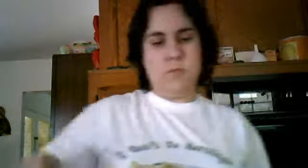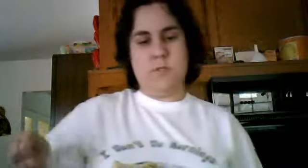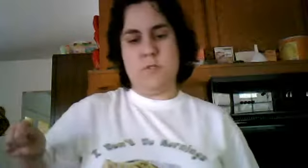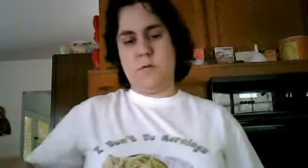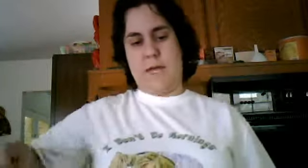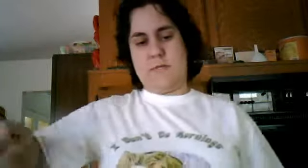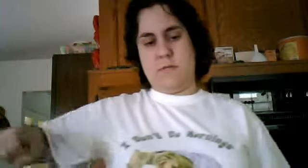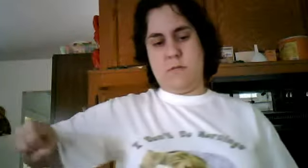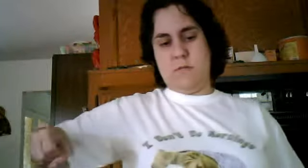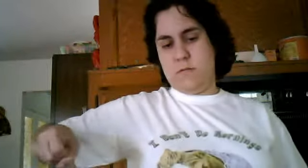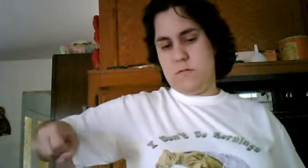Suitcase.